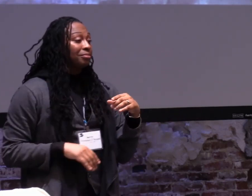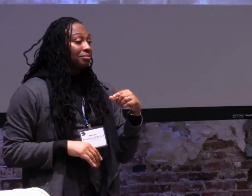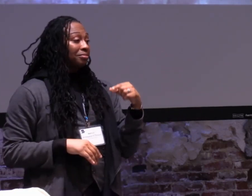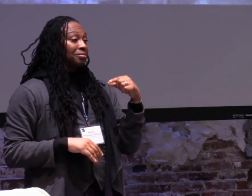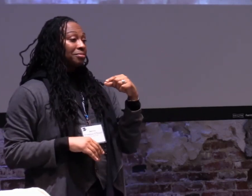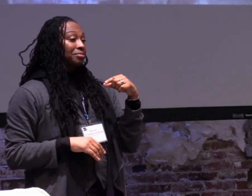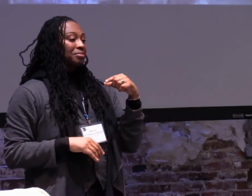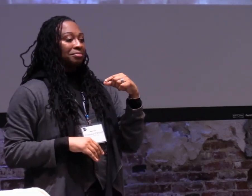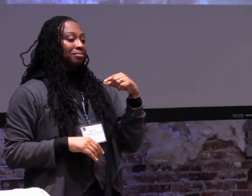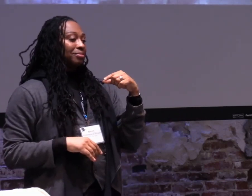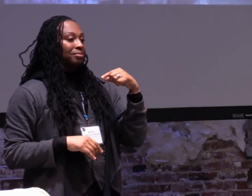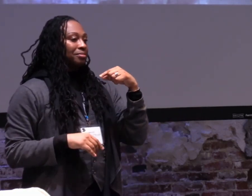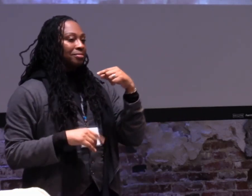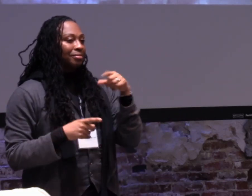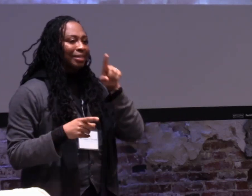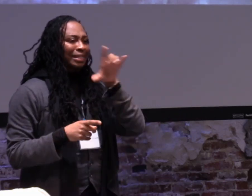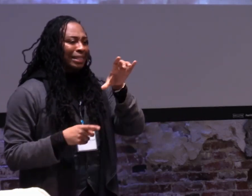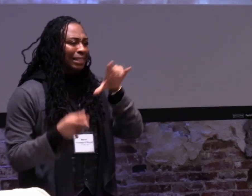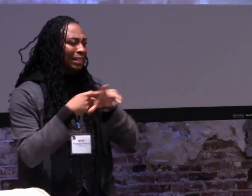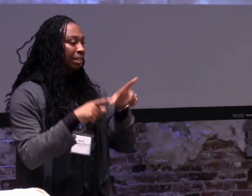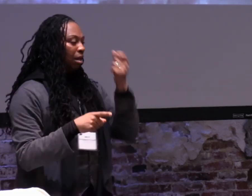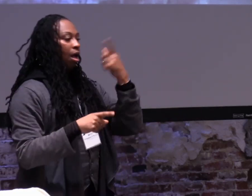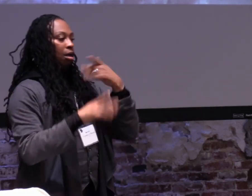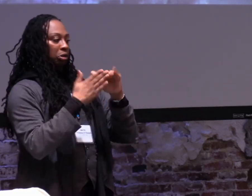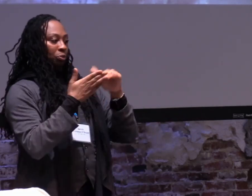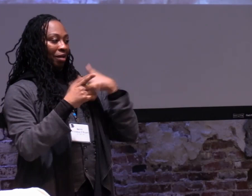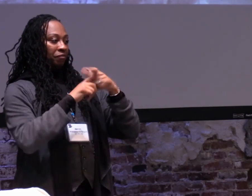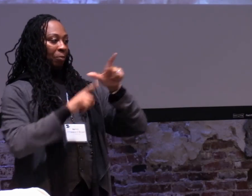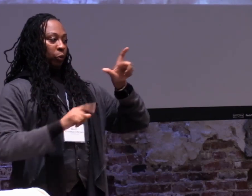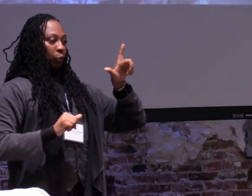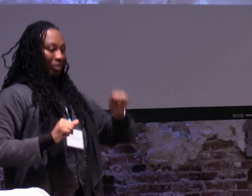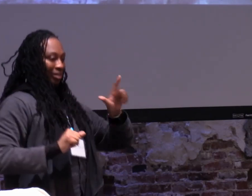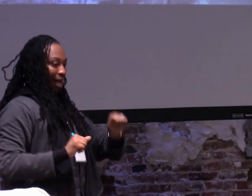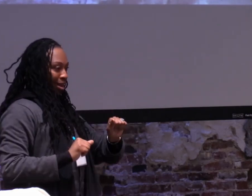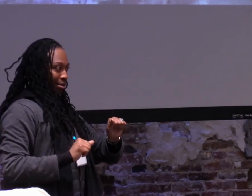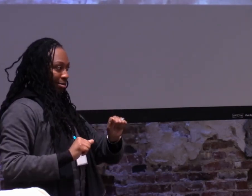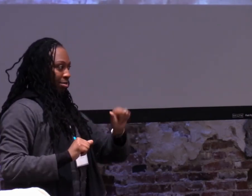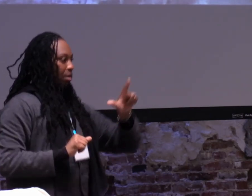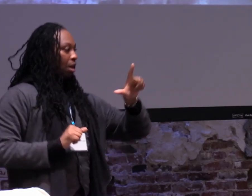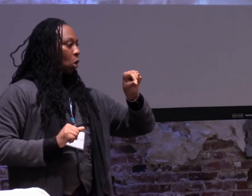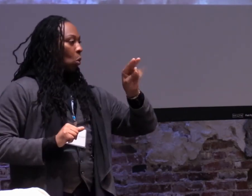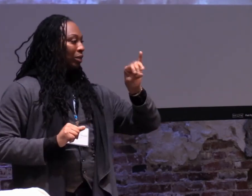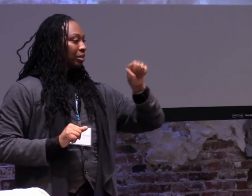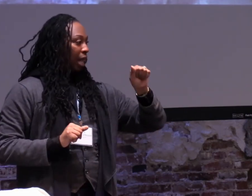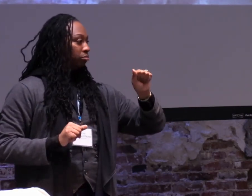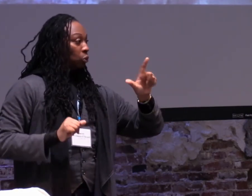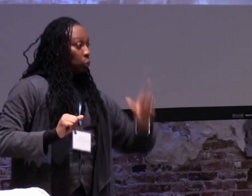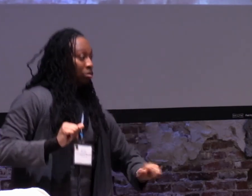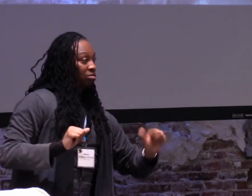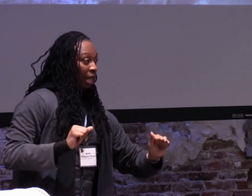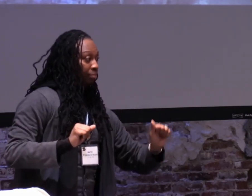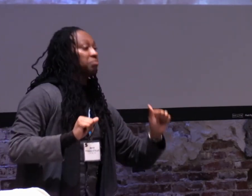I got into a scholarship program. And at that time in D.C., I was coming in from